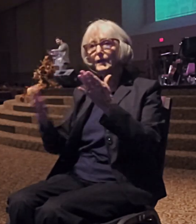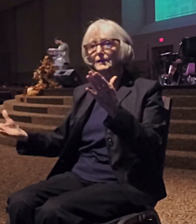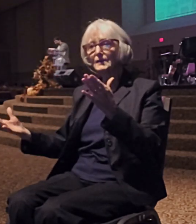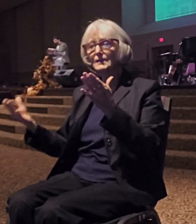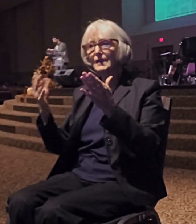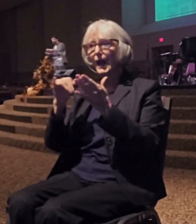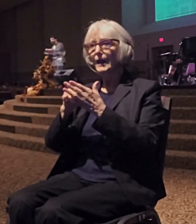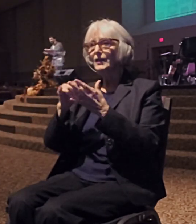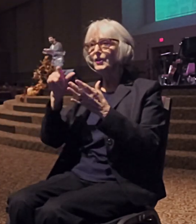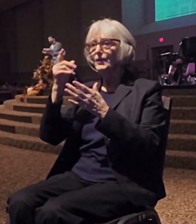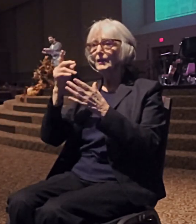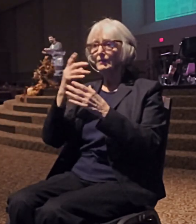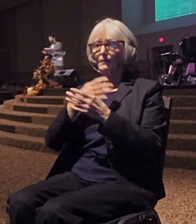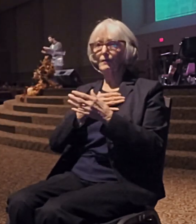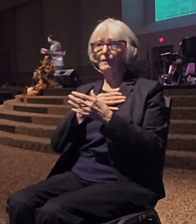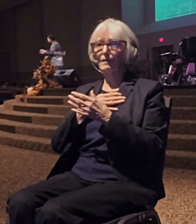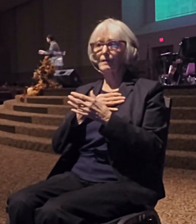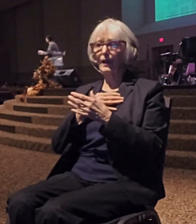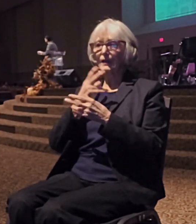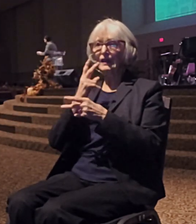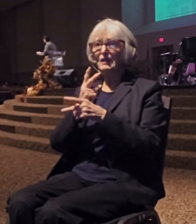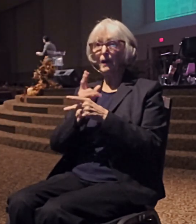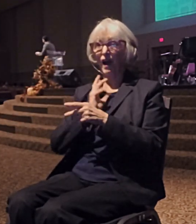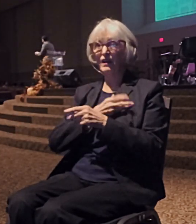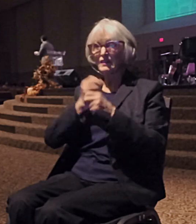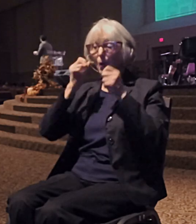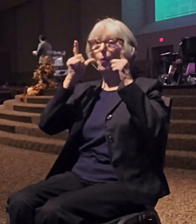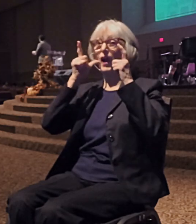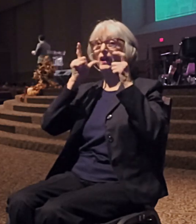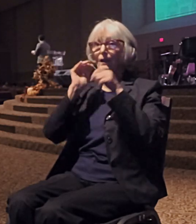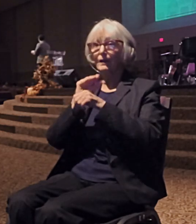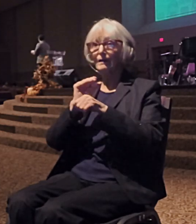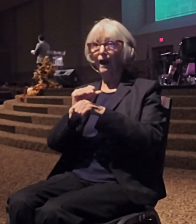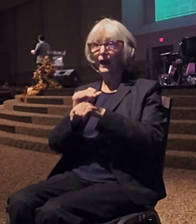the things that keep you and I awake at night are bugs under the feet of Jesus.